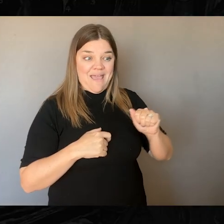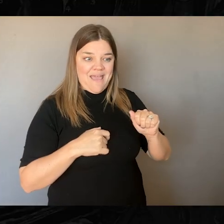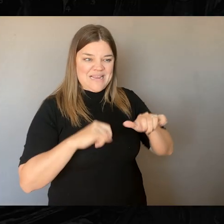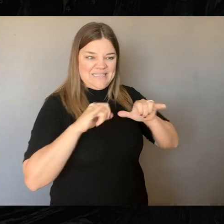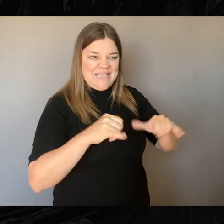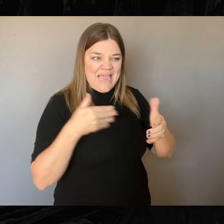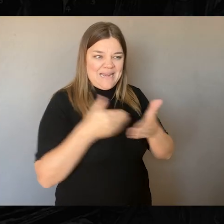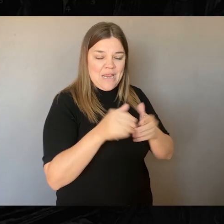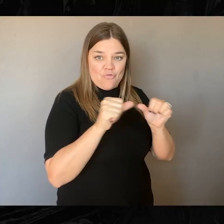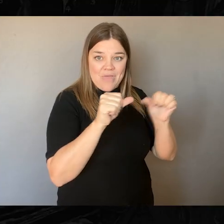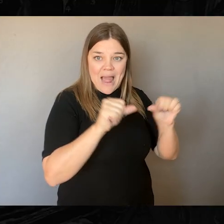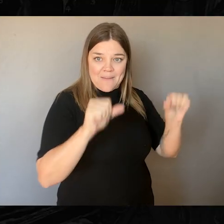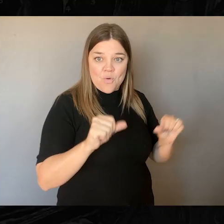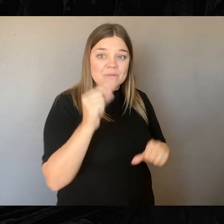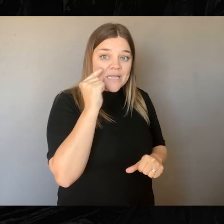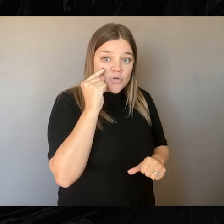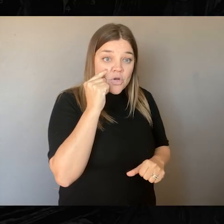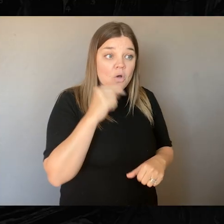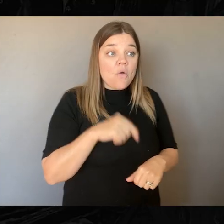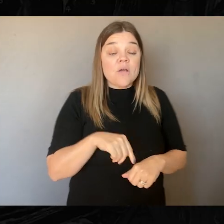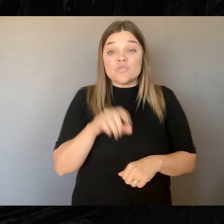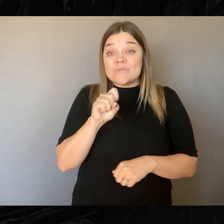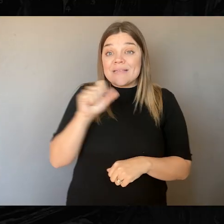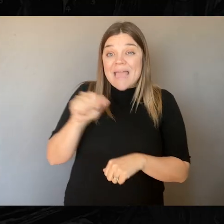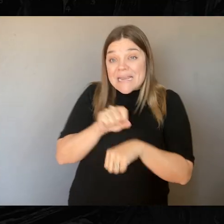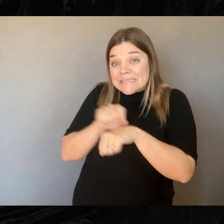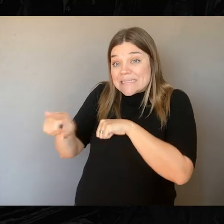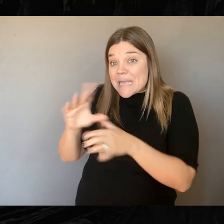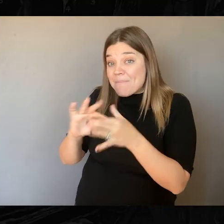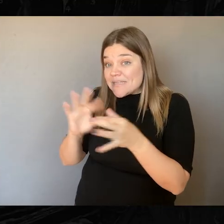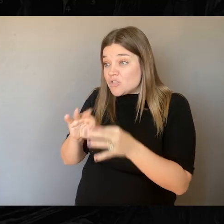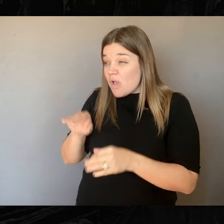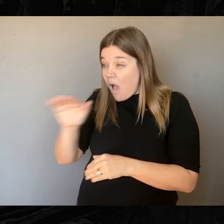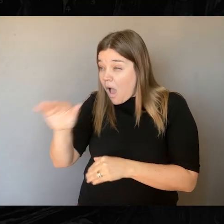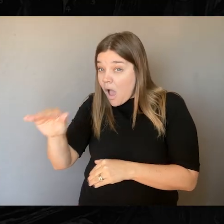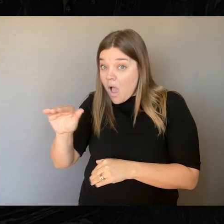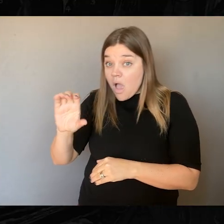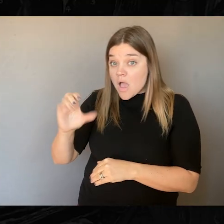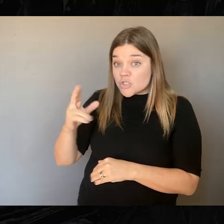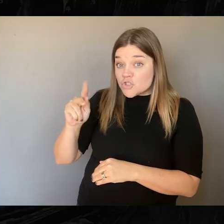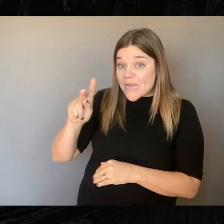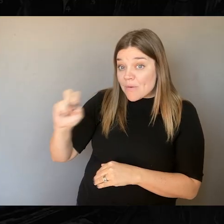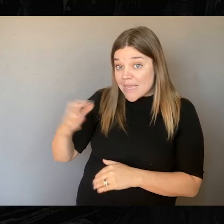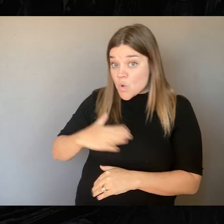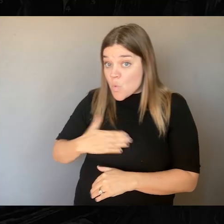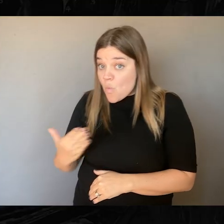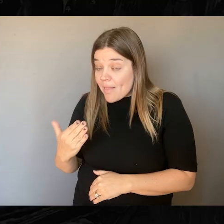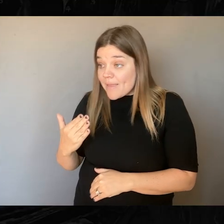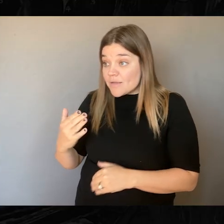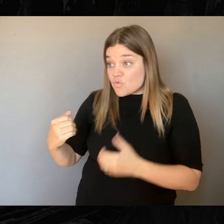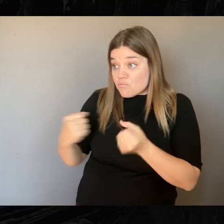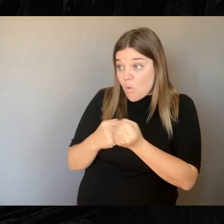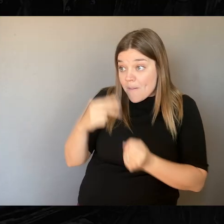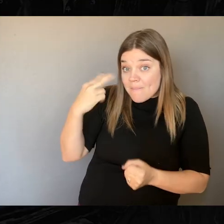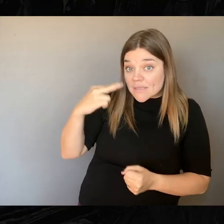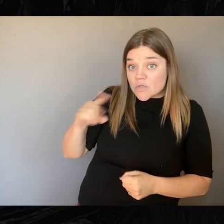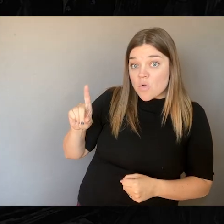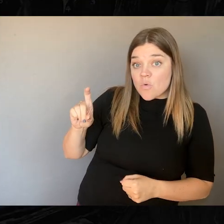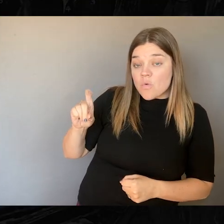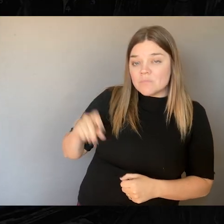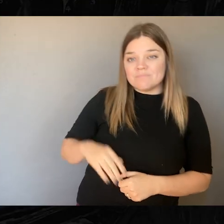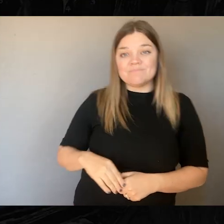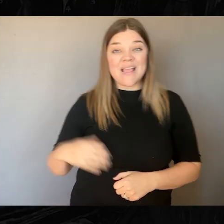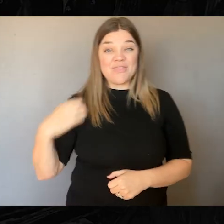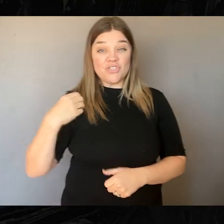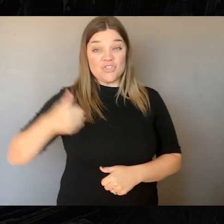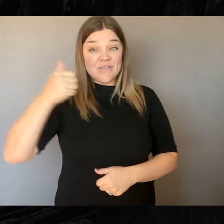And so Santa Anna sent messengers to Duwally to ask him if the Cherokees would be willing to side with Mexico. And Diwali said